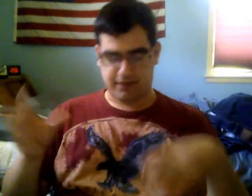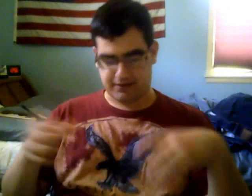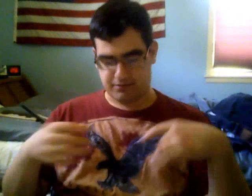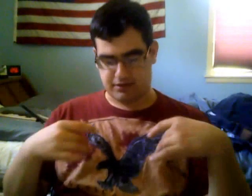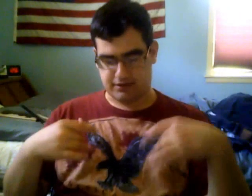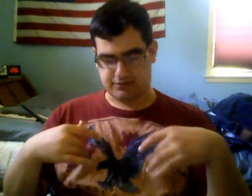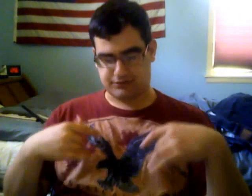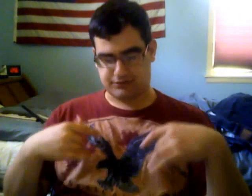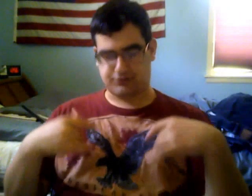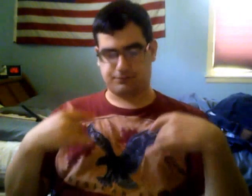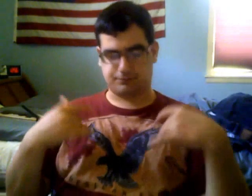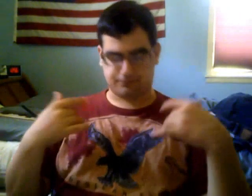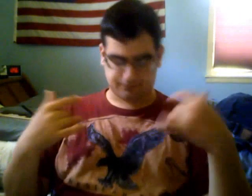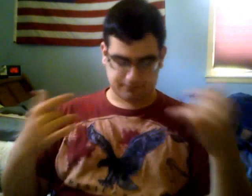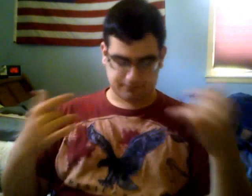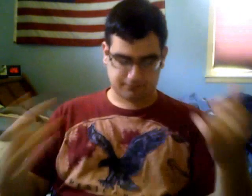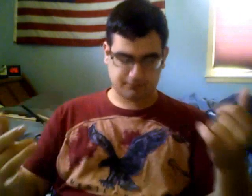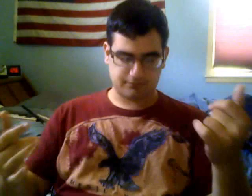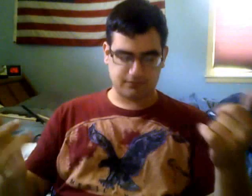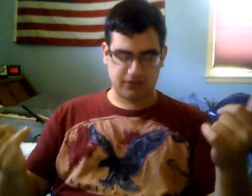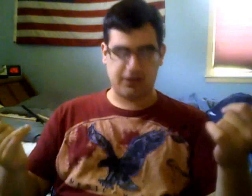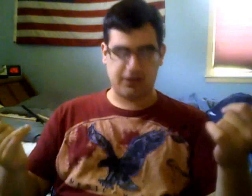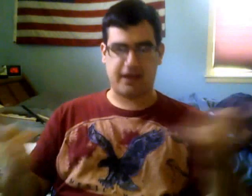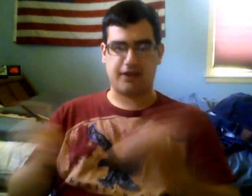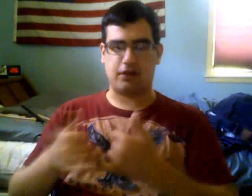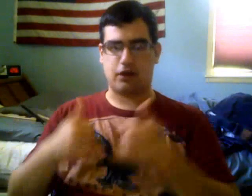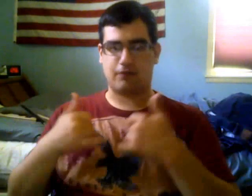mainly because he had